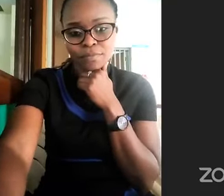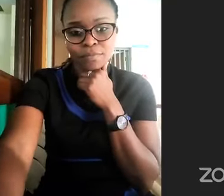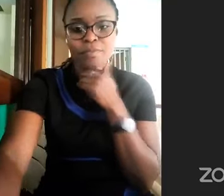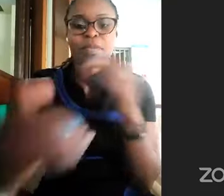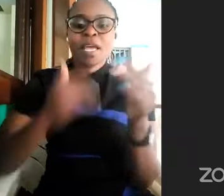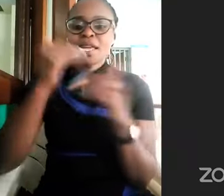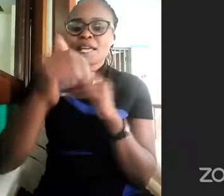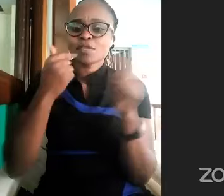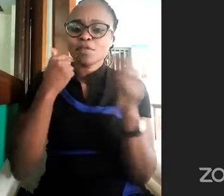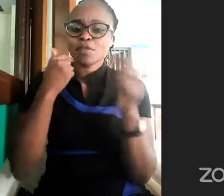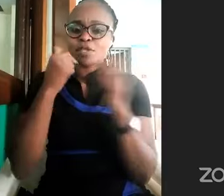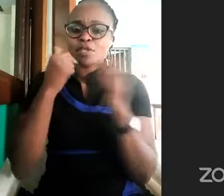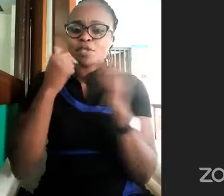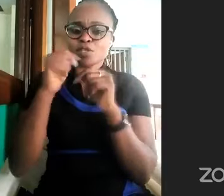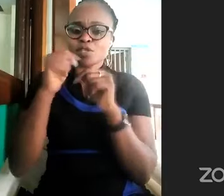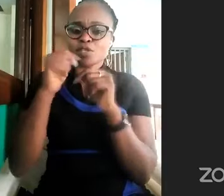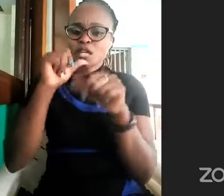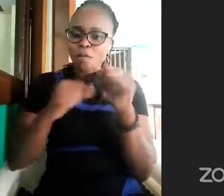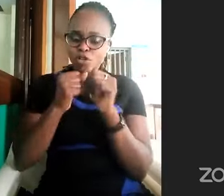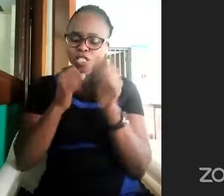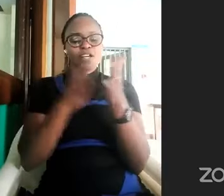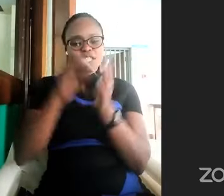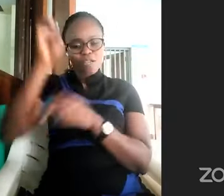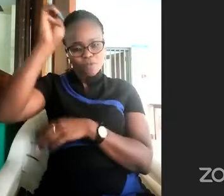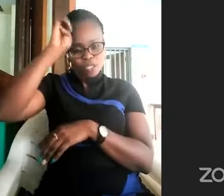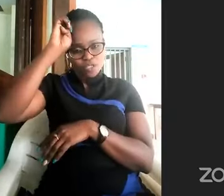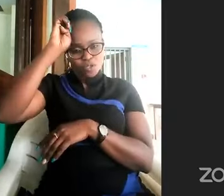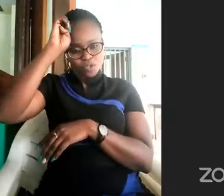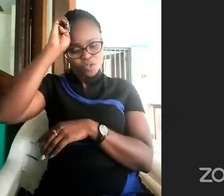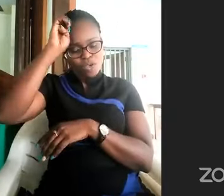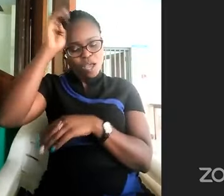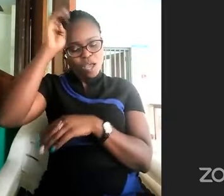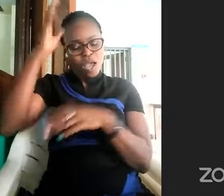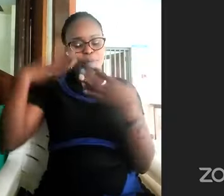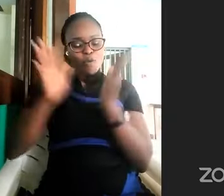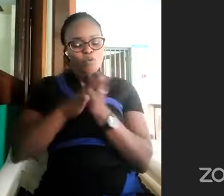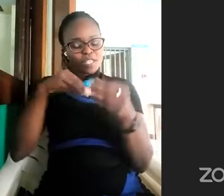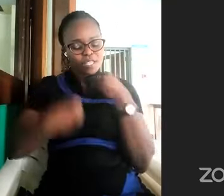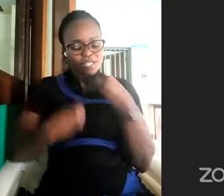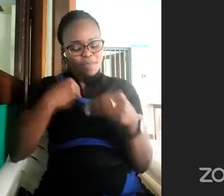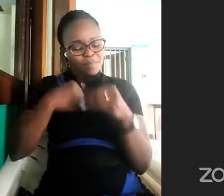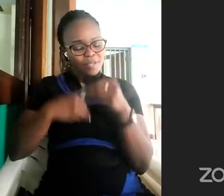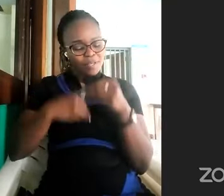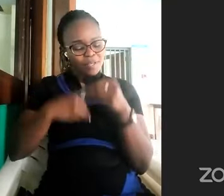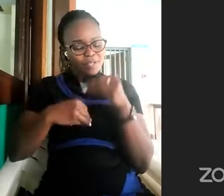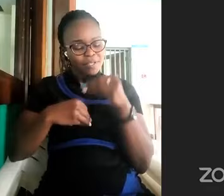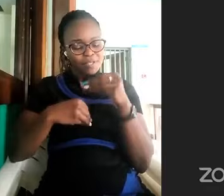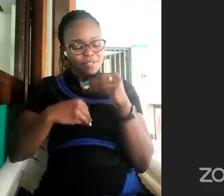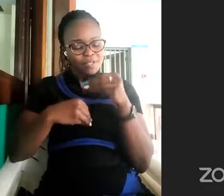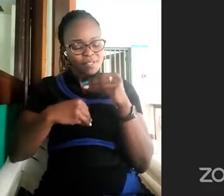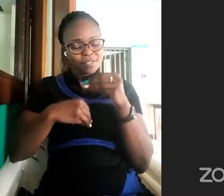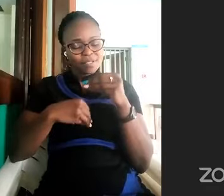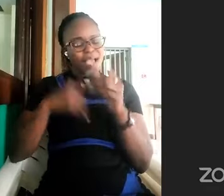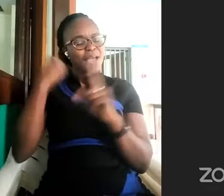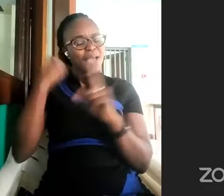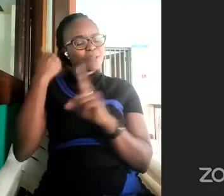disabilities. So many a times, I believe that this fight for the inclusive education is something that we are still even advocating